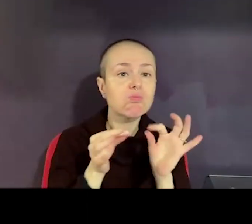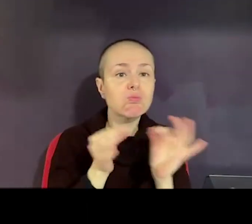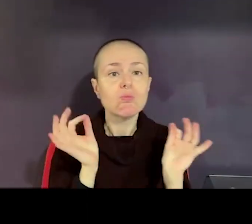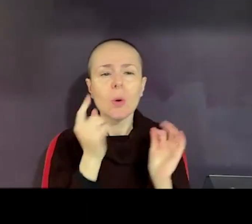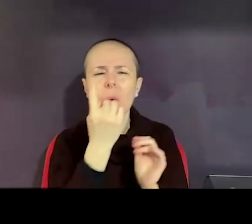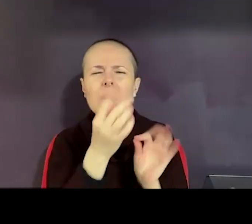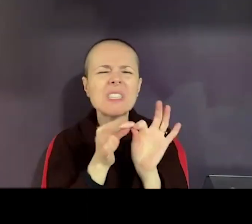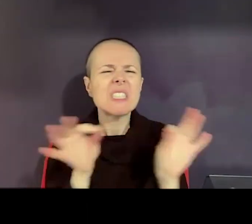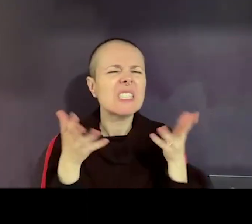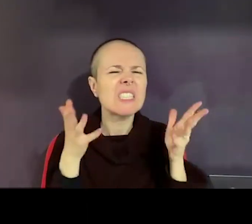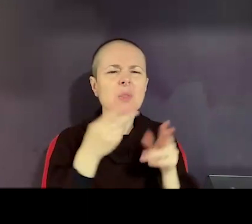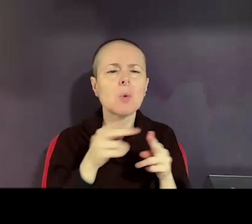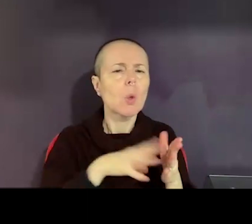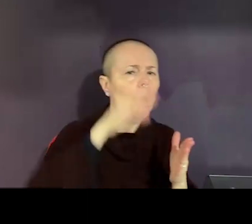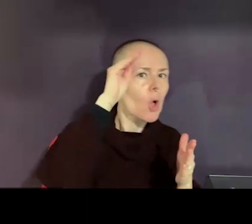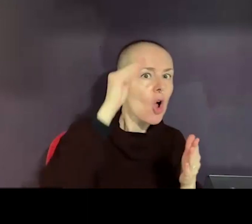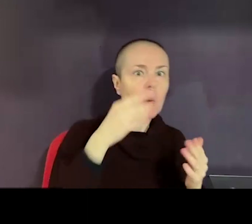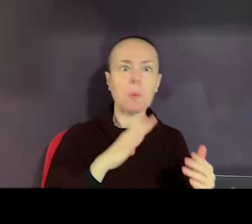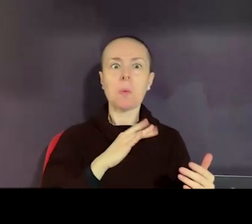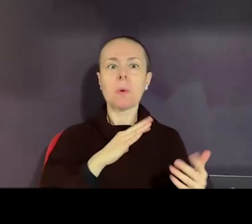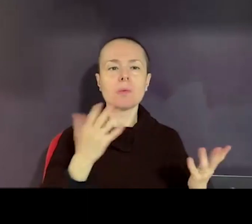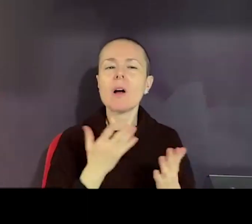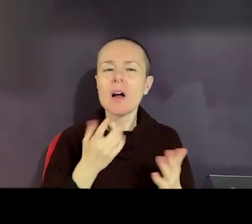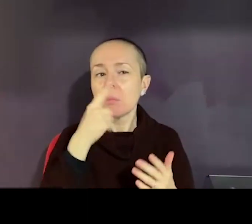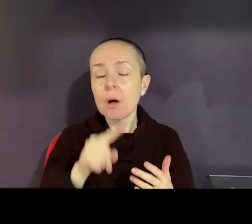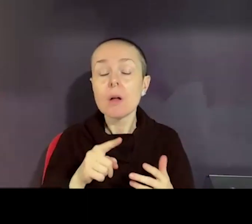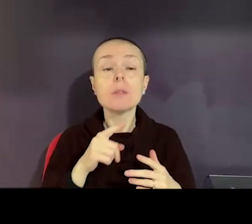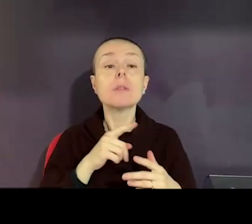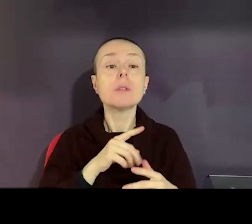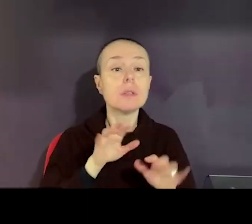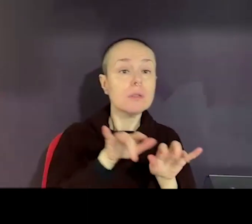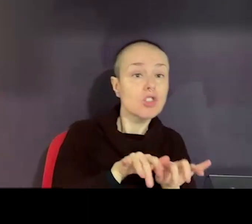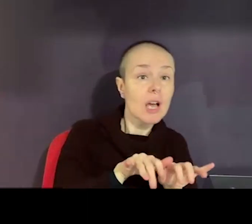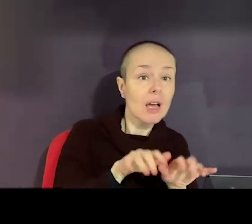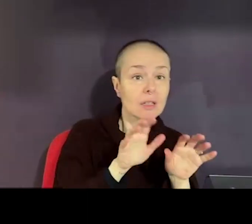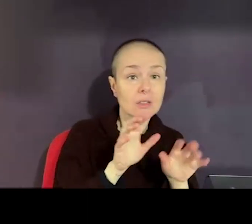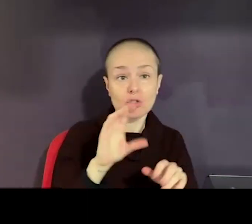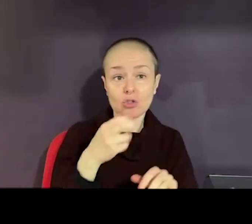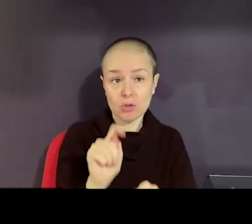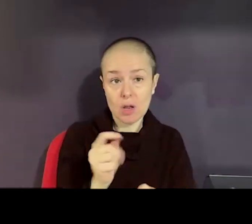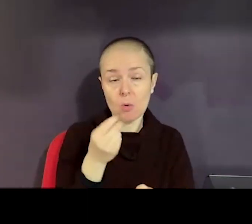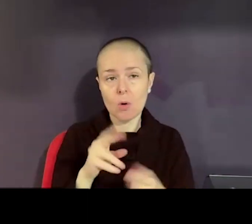a one sentence takeaway from your room, you can come off mute or put it in the chat.